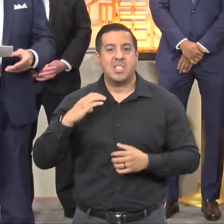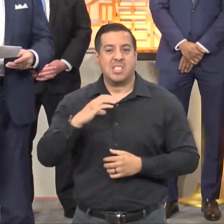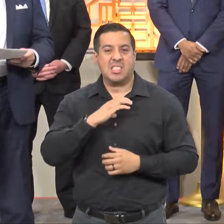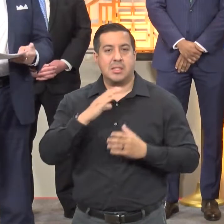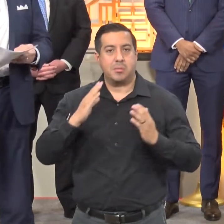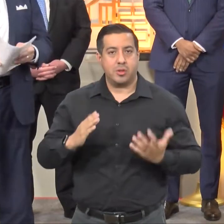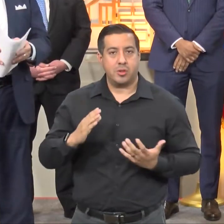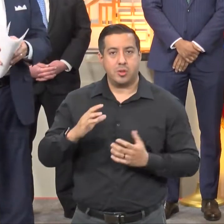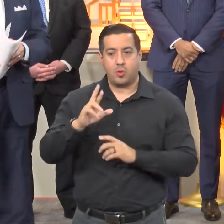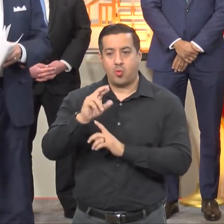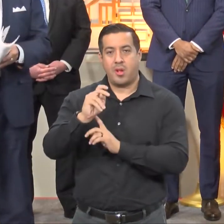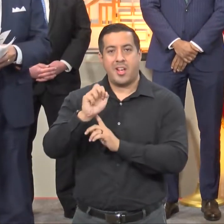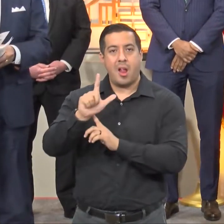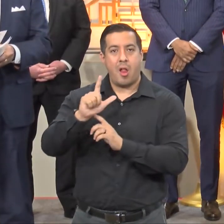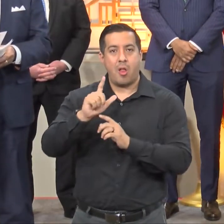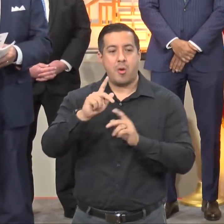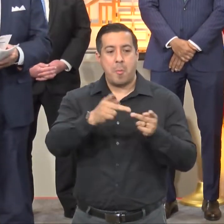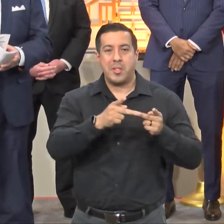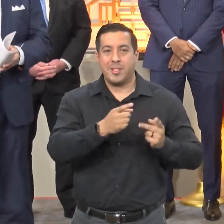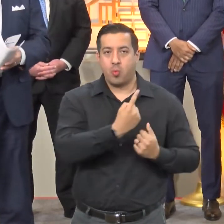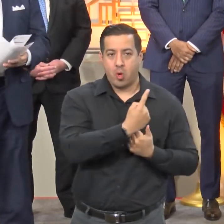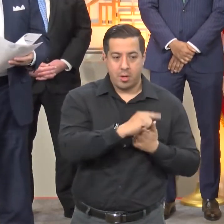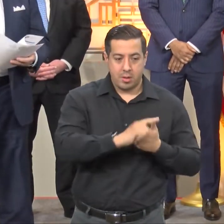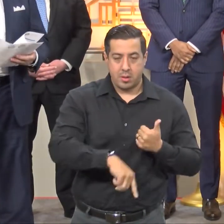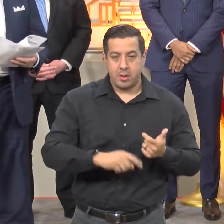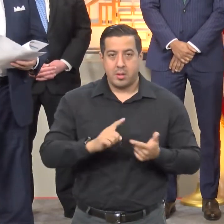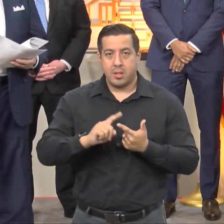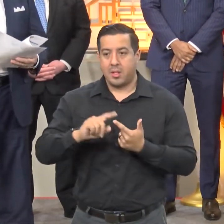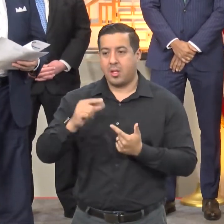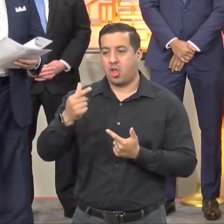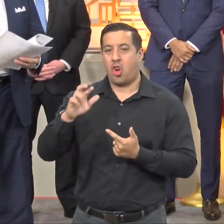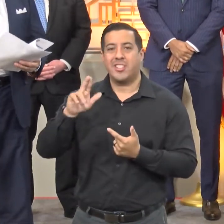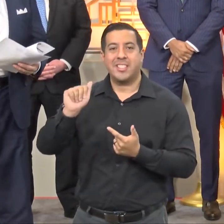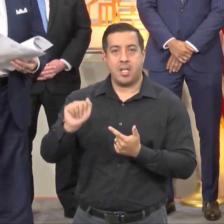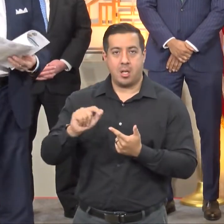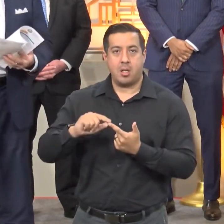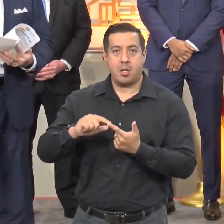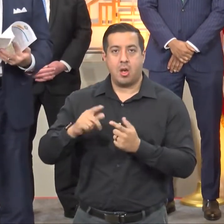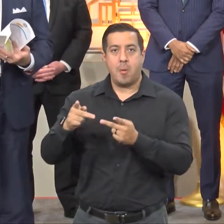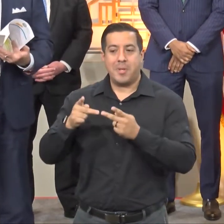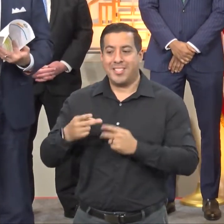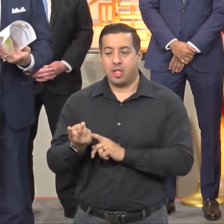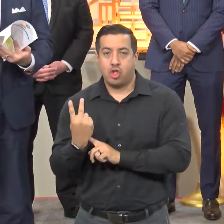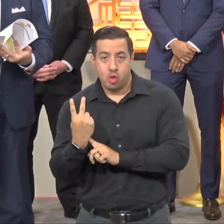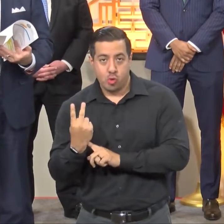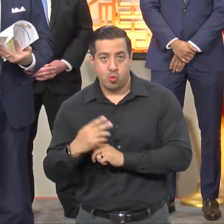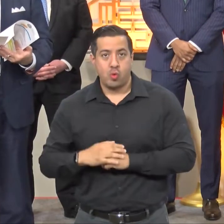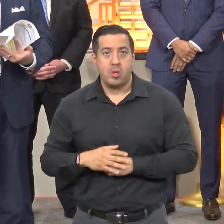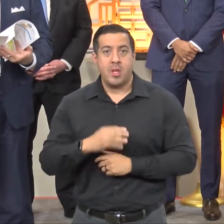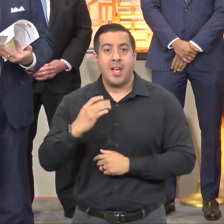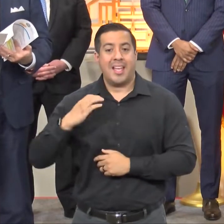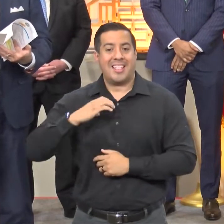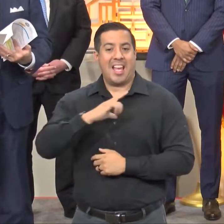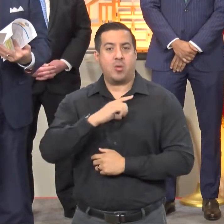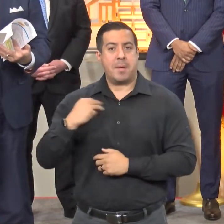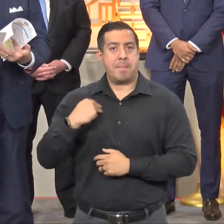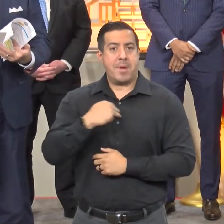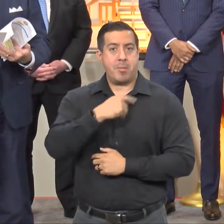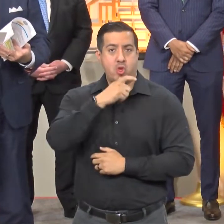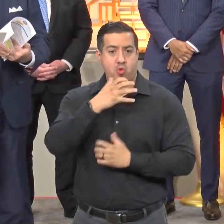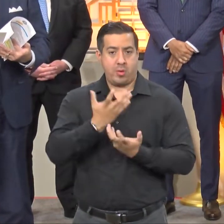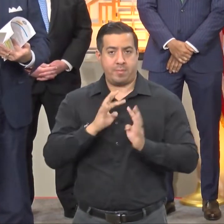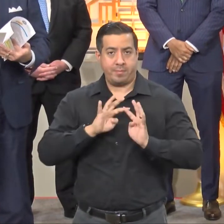Commissioner Rodney Ellis of Precinct 1 and Commissioner Adrian Garcia, Precinct 2. Then council members who are